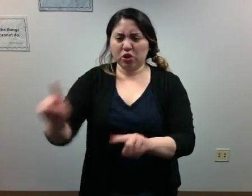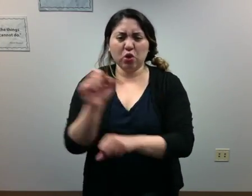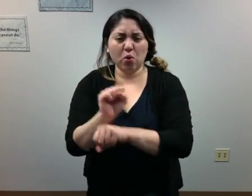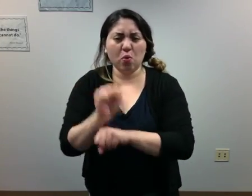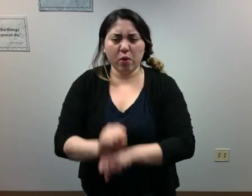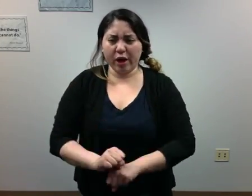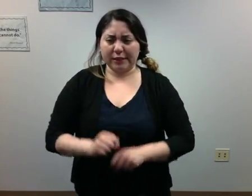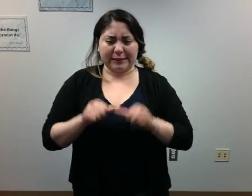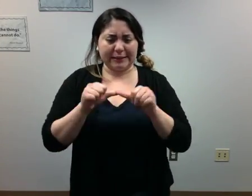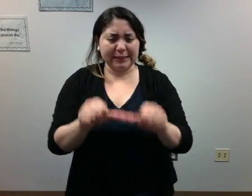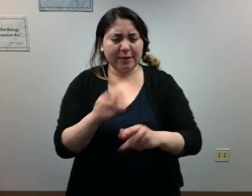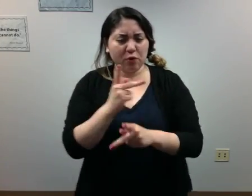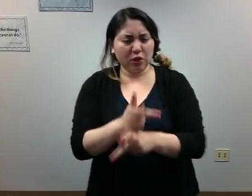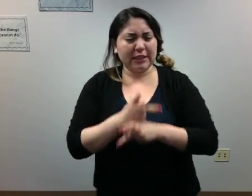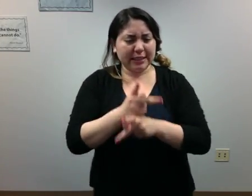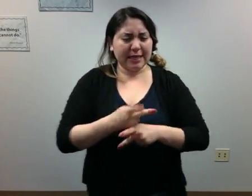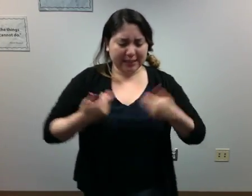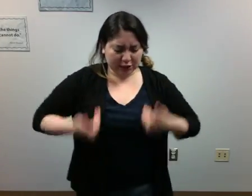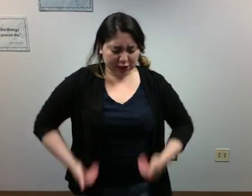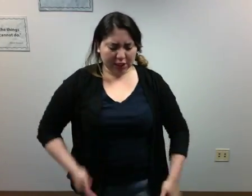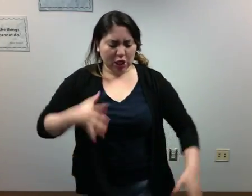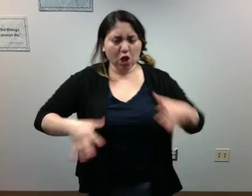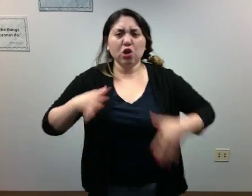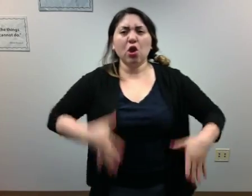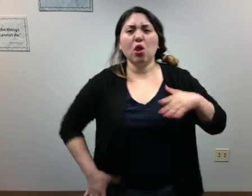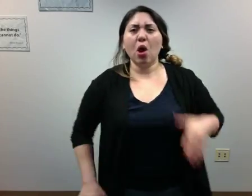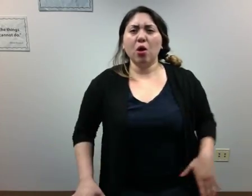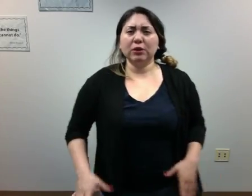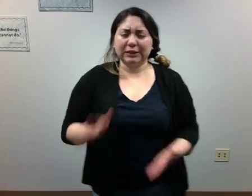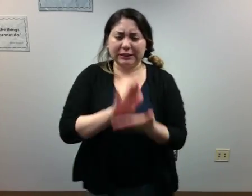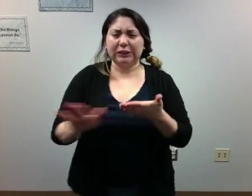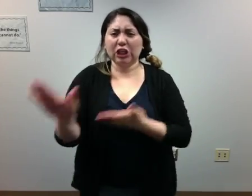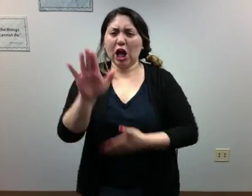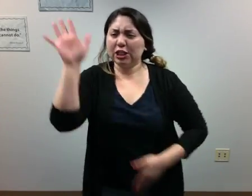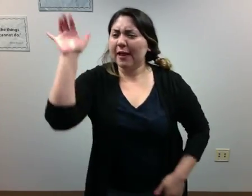keep their kids in jeans and tennis shoes and college, and they're wrong.